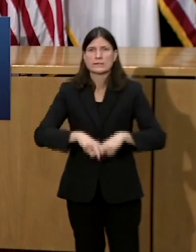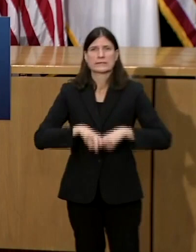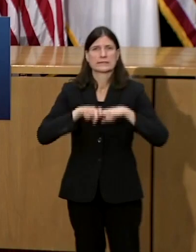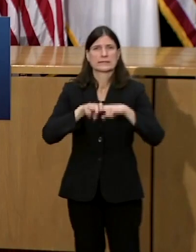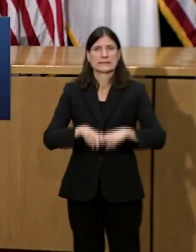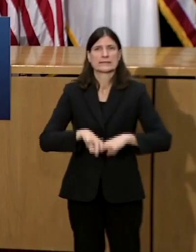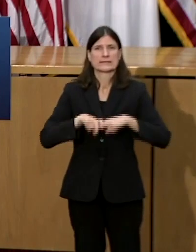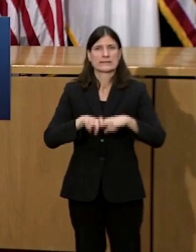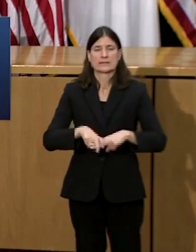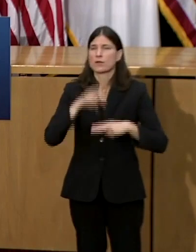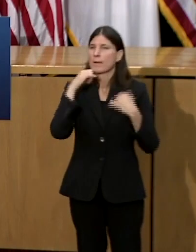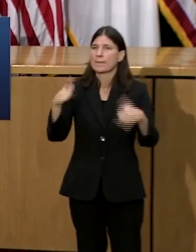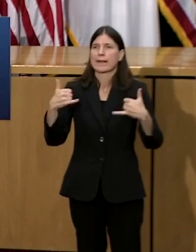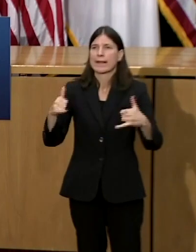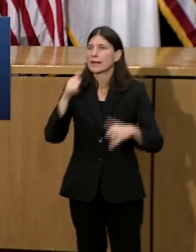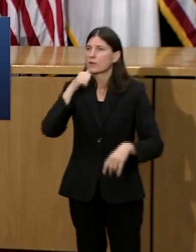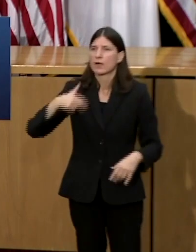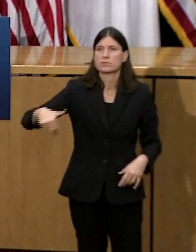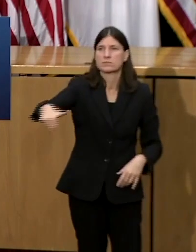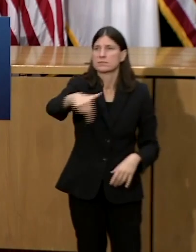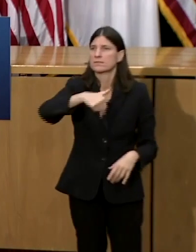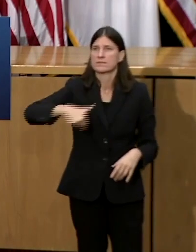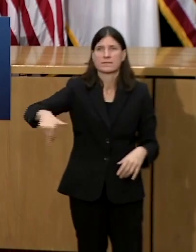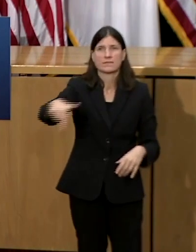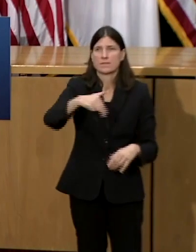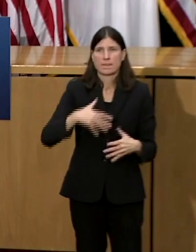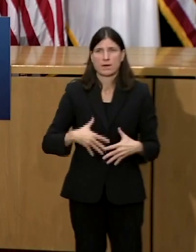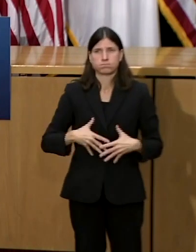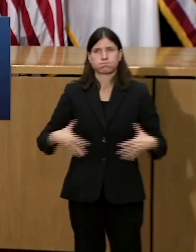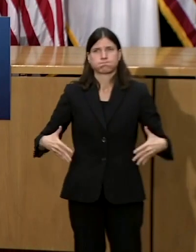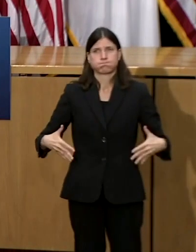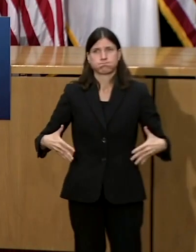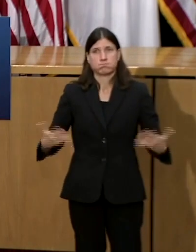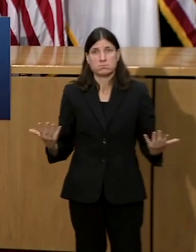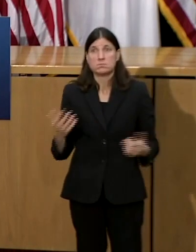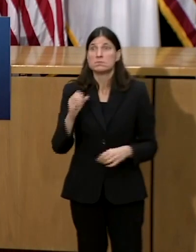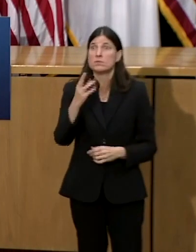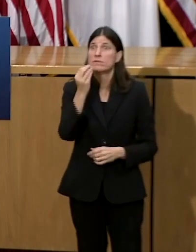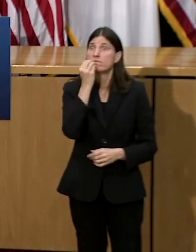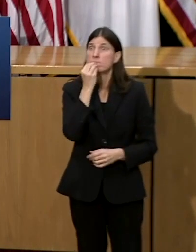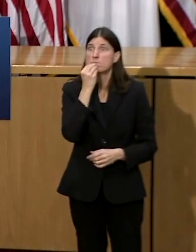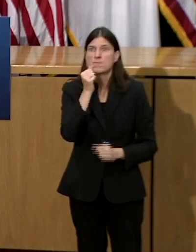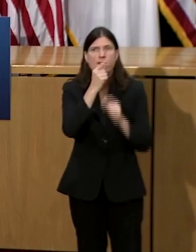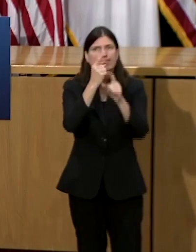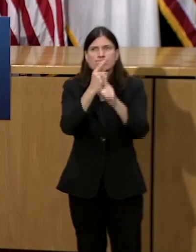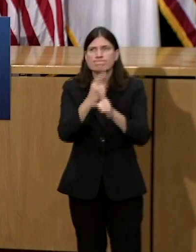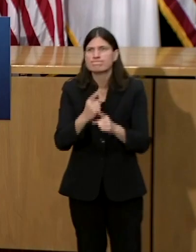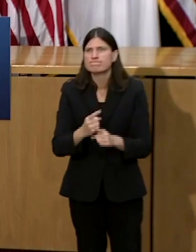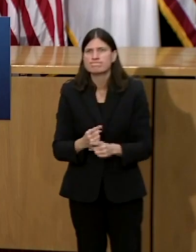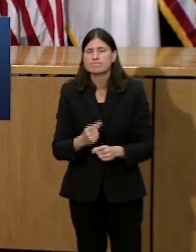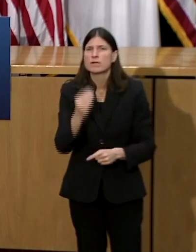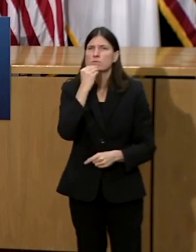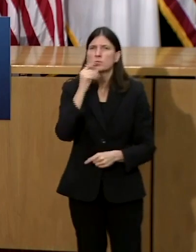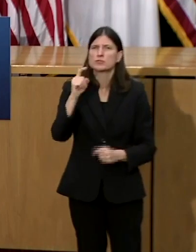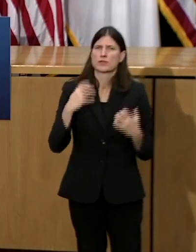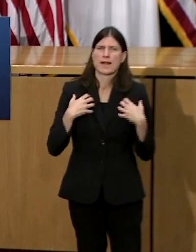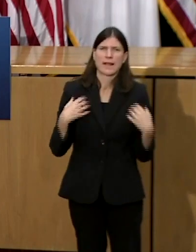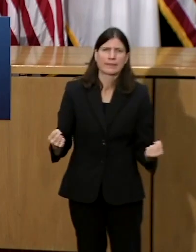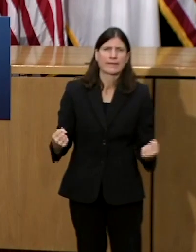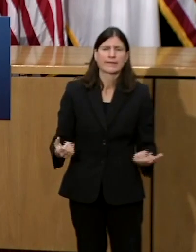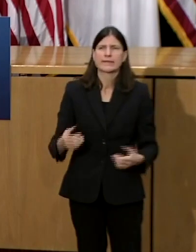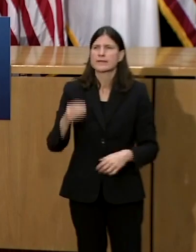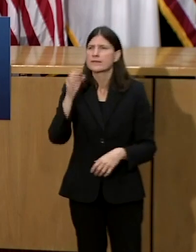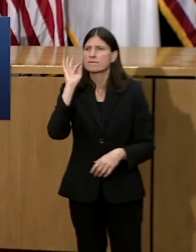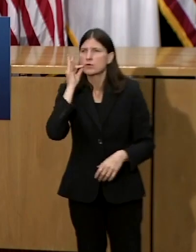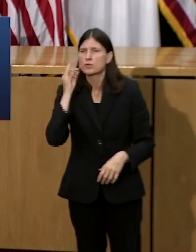physical activity and may not be getting highly nutritious meals. The long-term consequences of rapid weight gain and